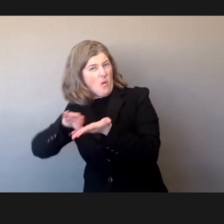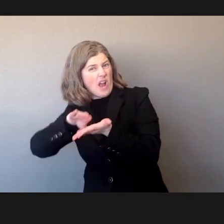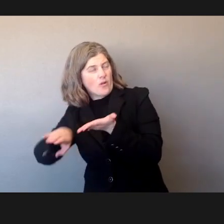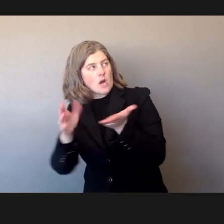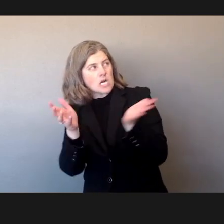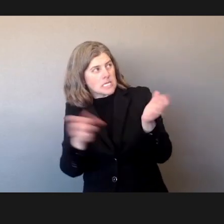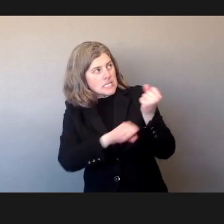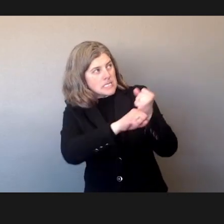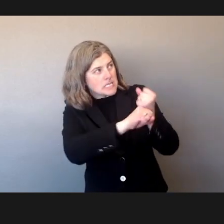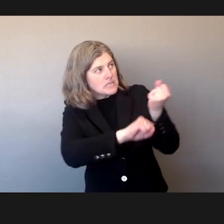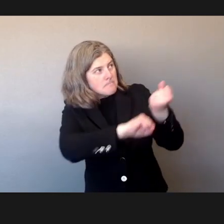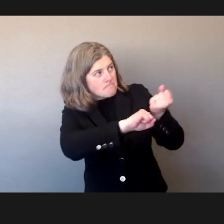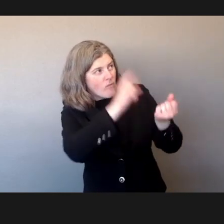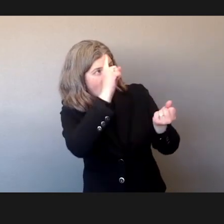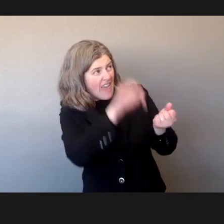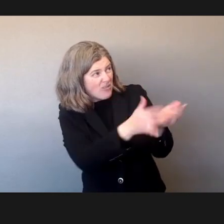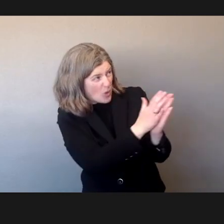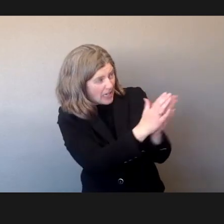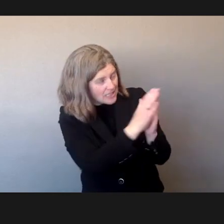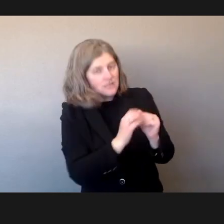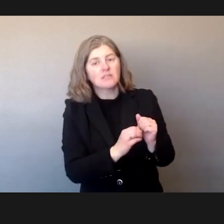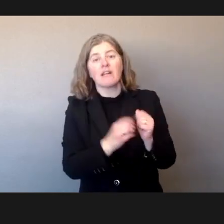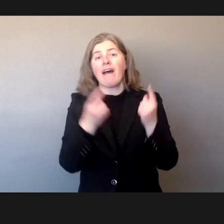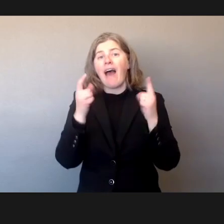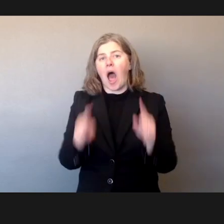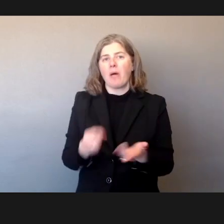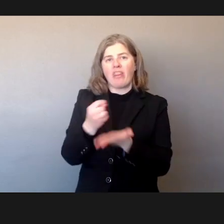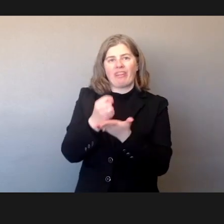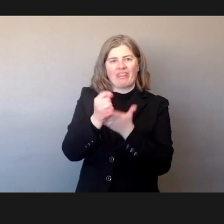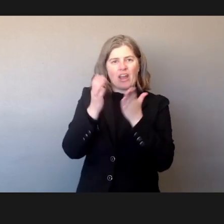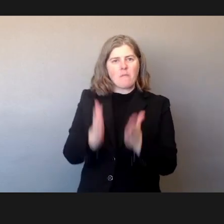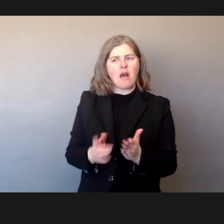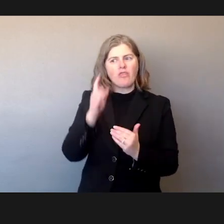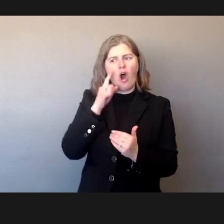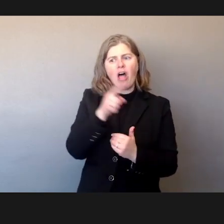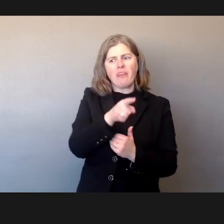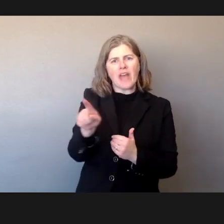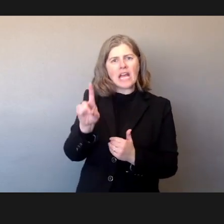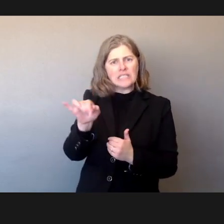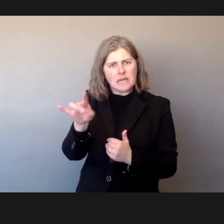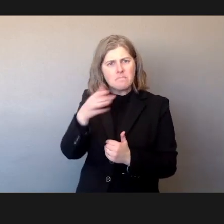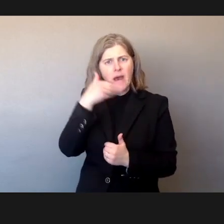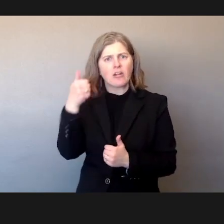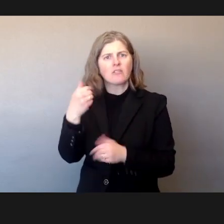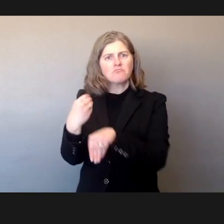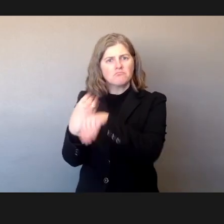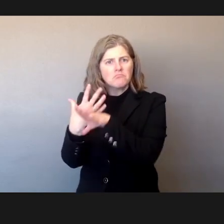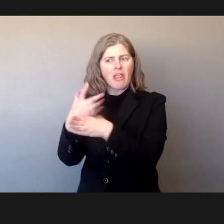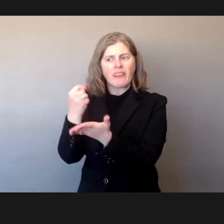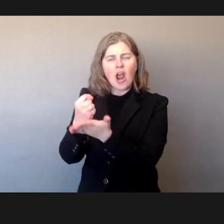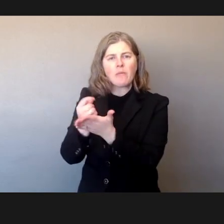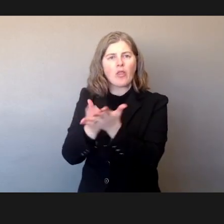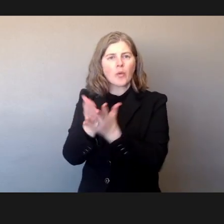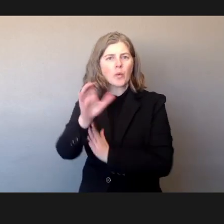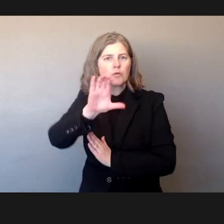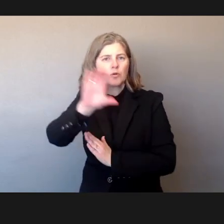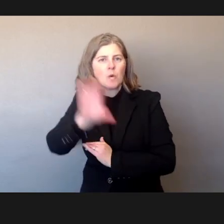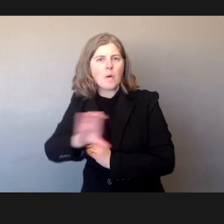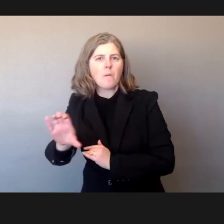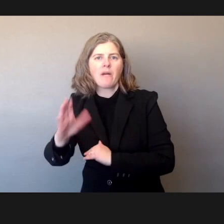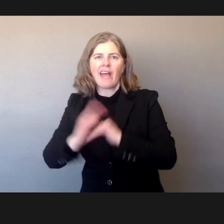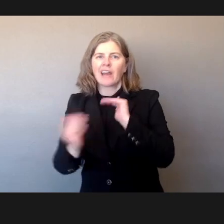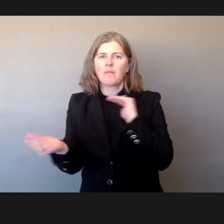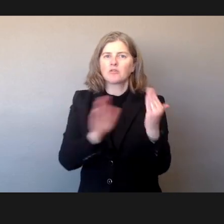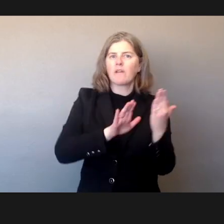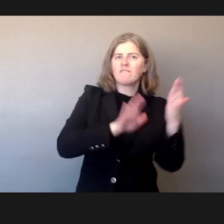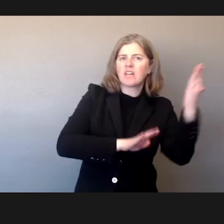for that. It actually turned out the therapists thought people did better getting therapy on a Zoom call than in person,